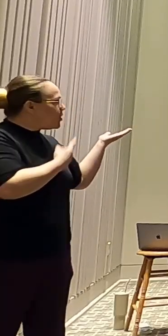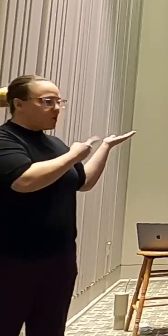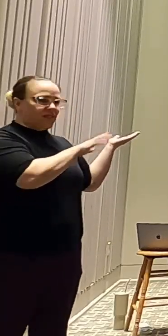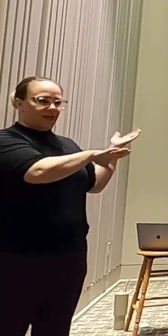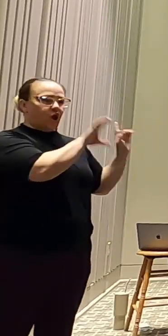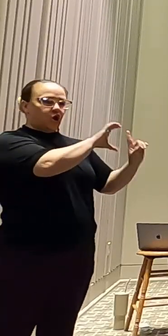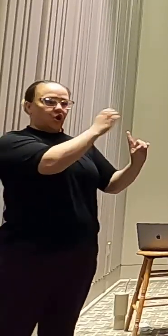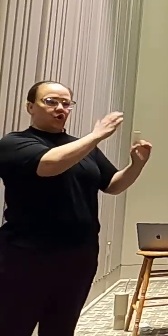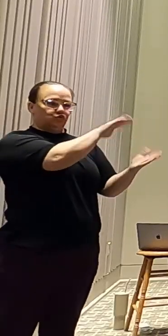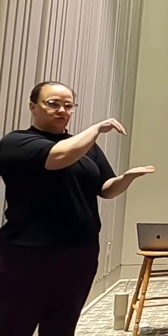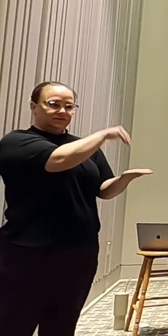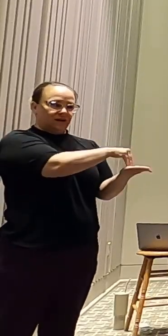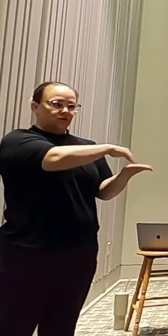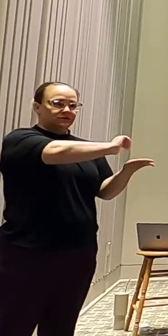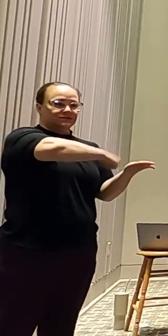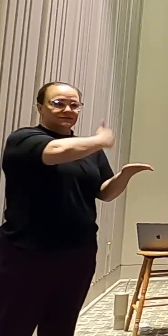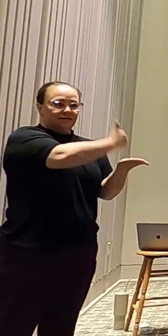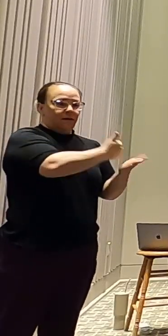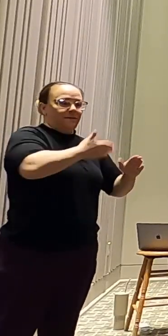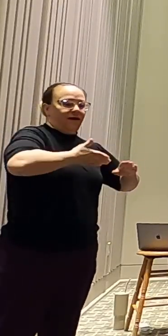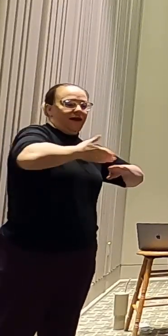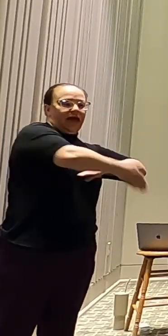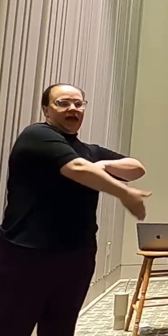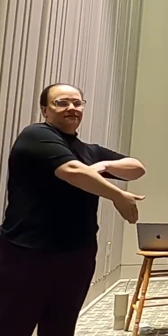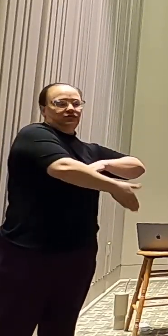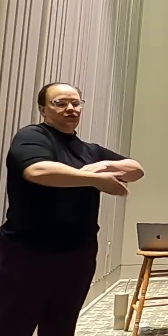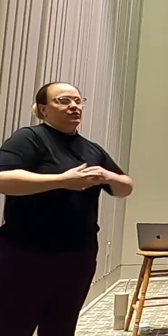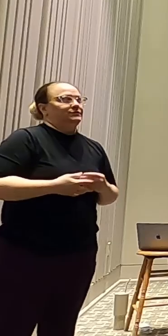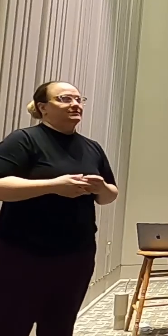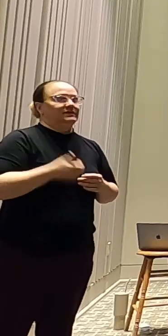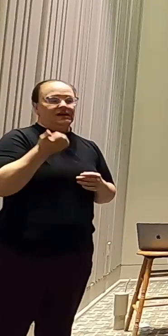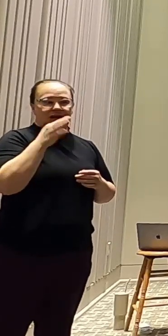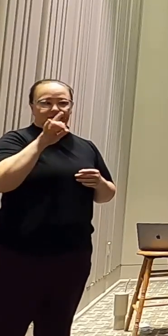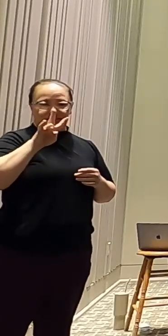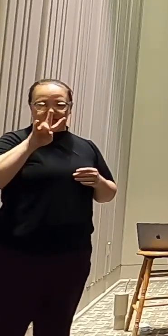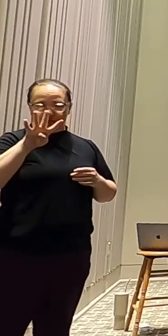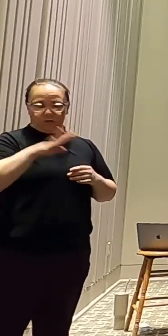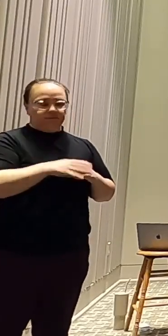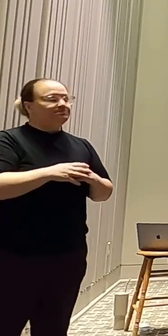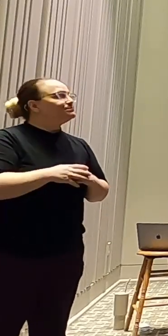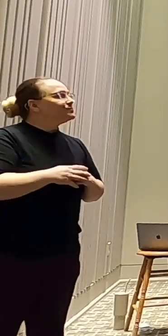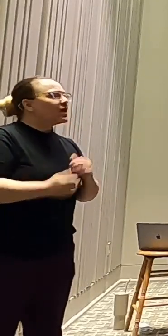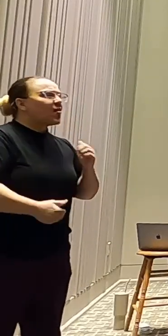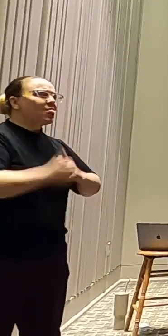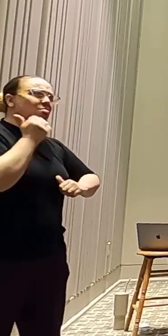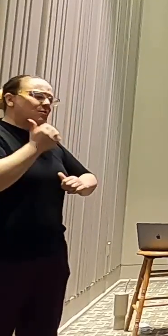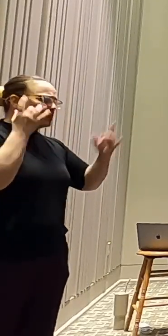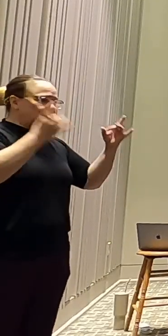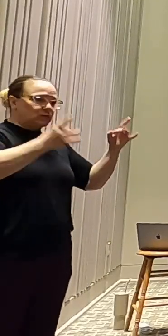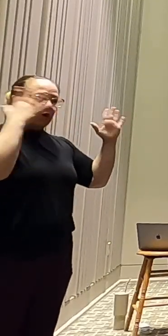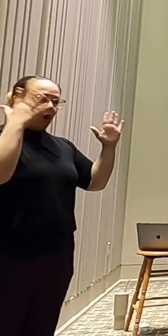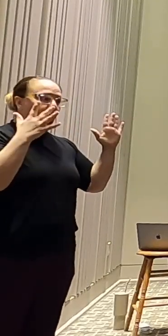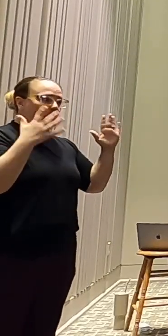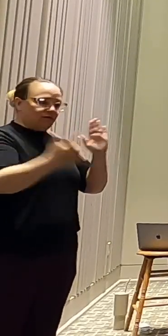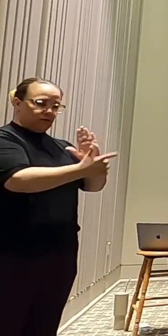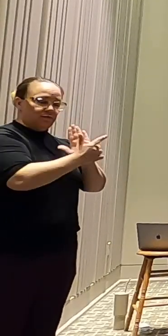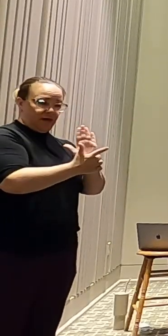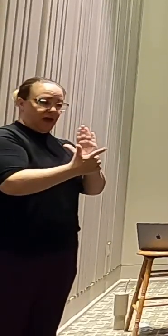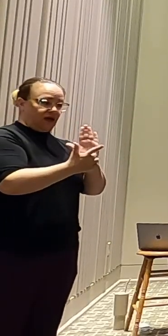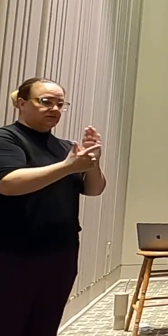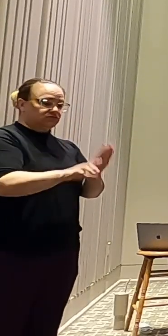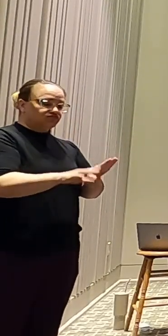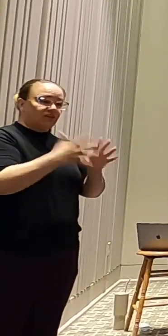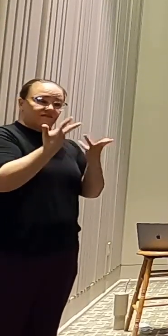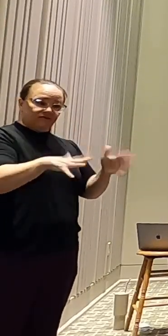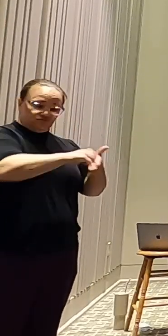cultural centers that were set up after this. And after the most restrictive bans were lifted in 1951, they started to